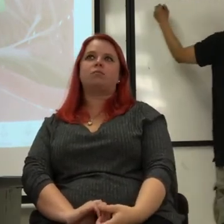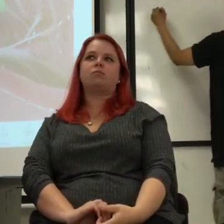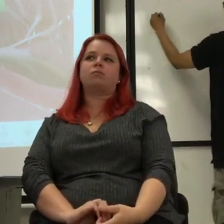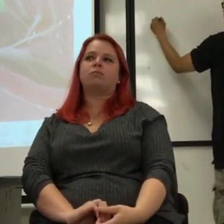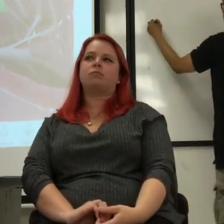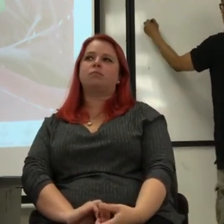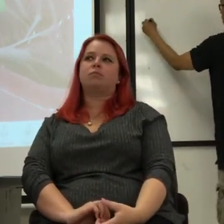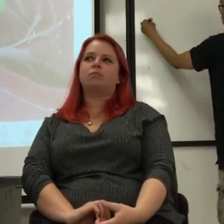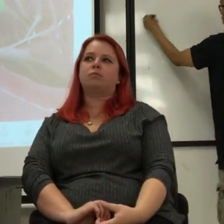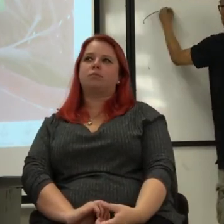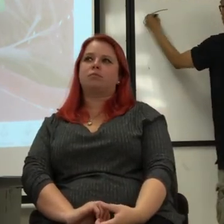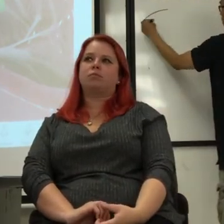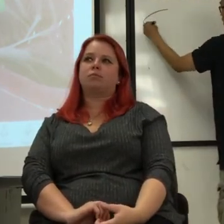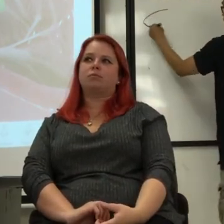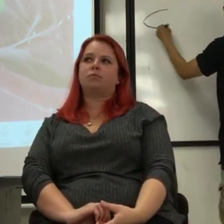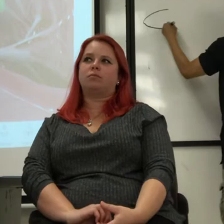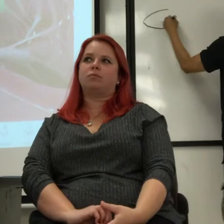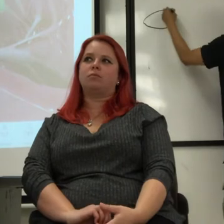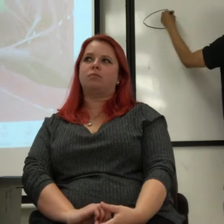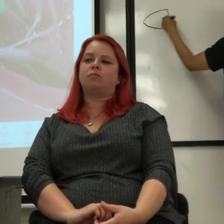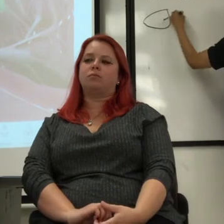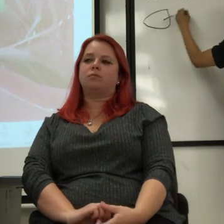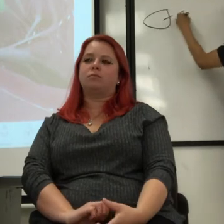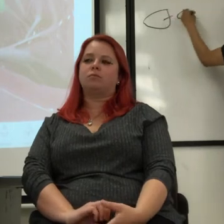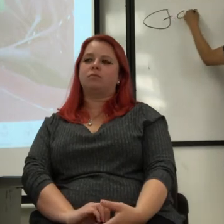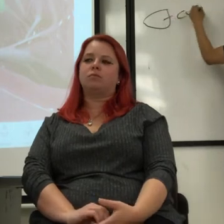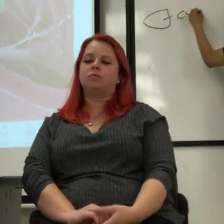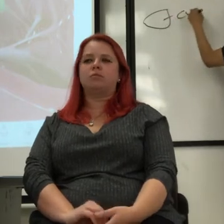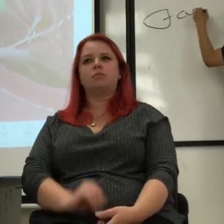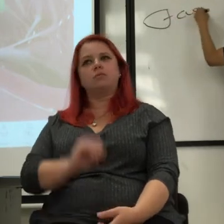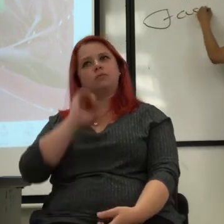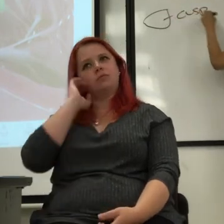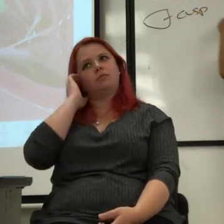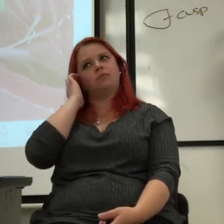You got the cusp.